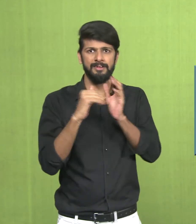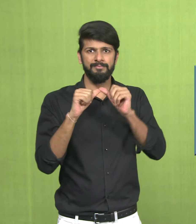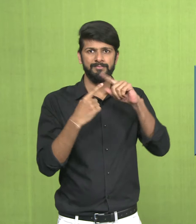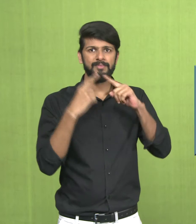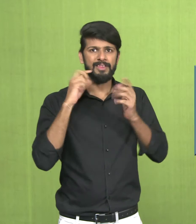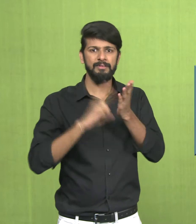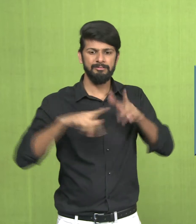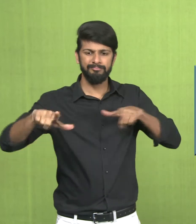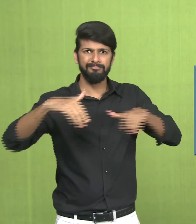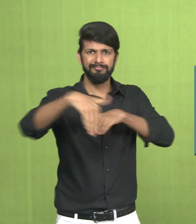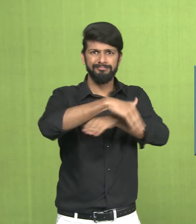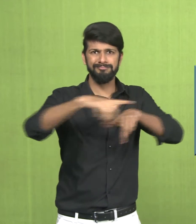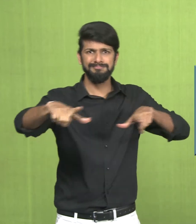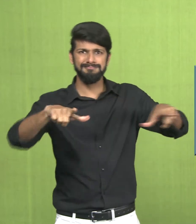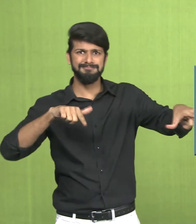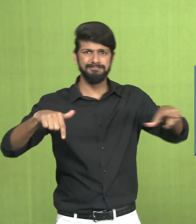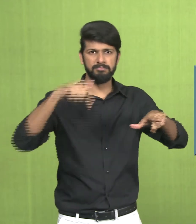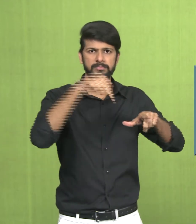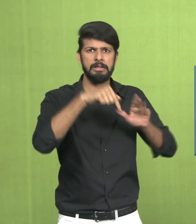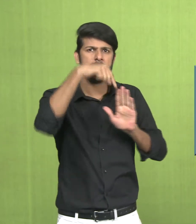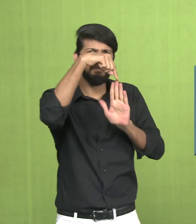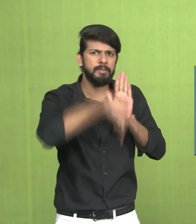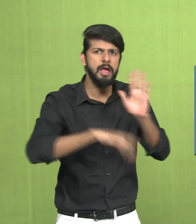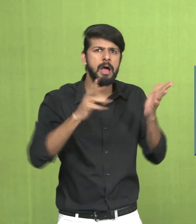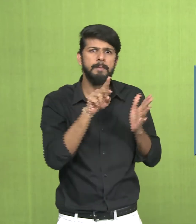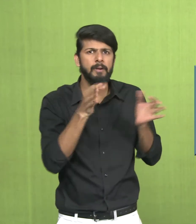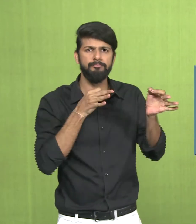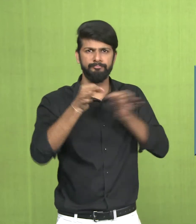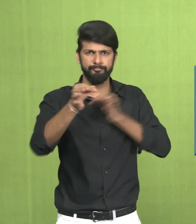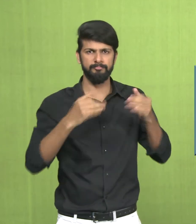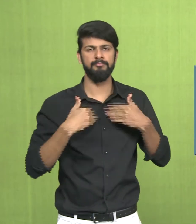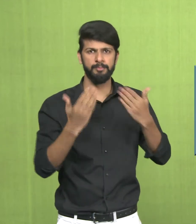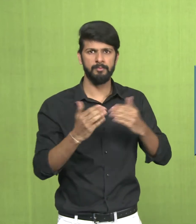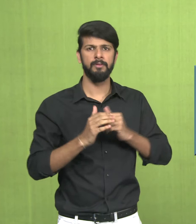In the beginning, we will understand the meaning of the term civilization.